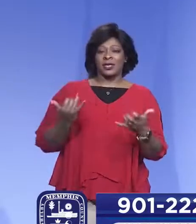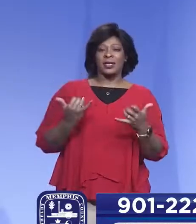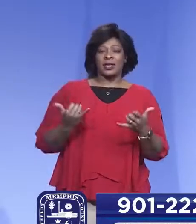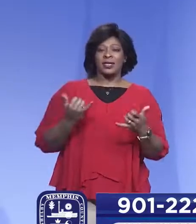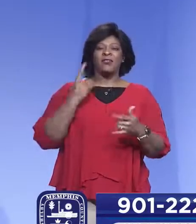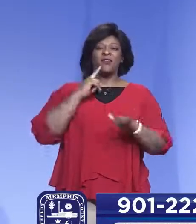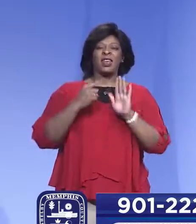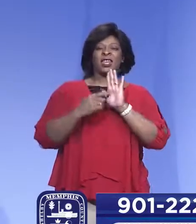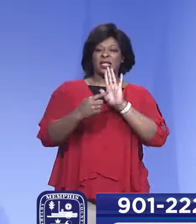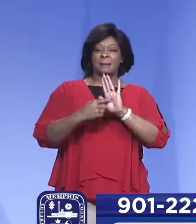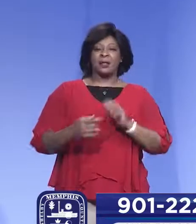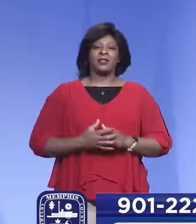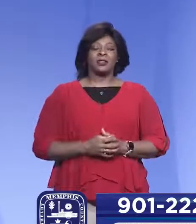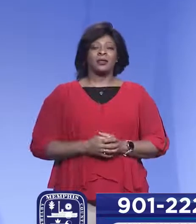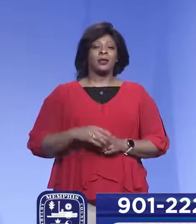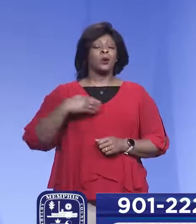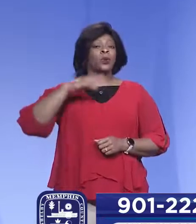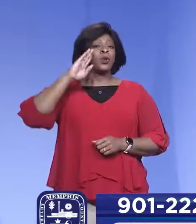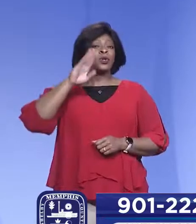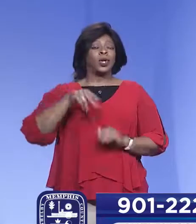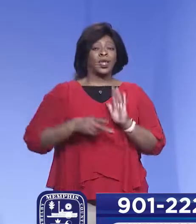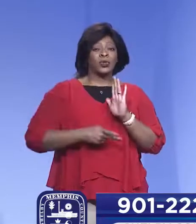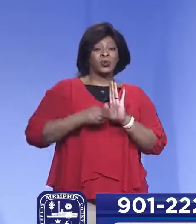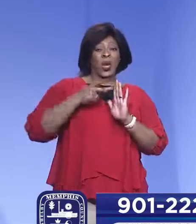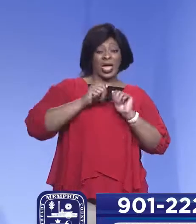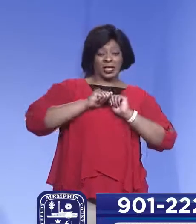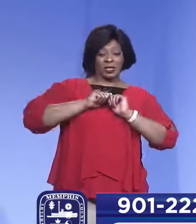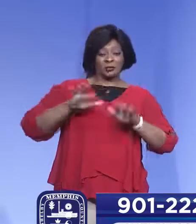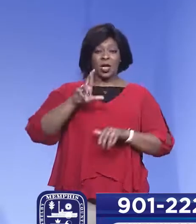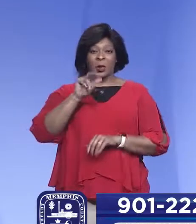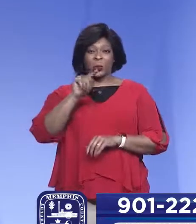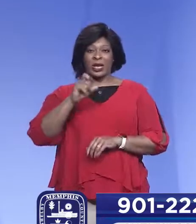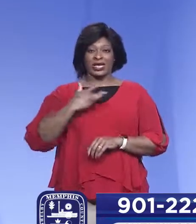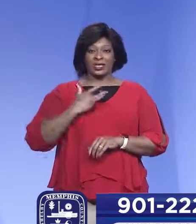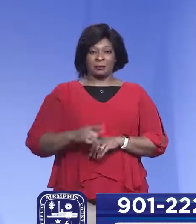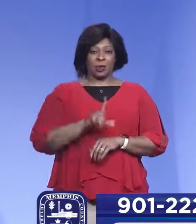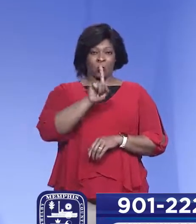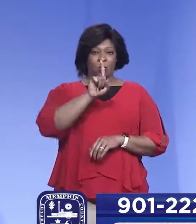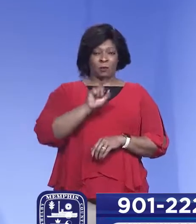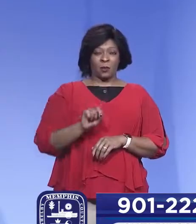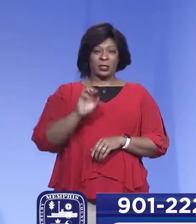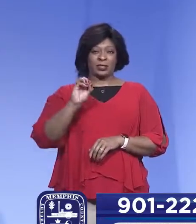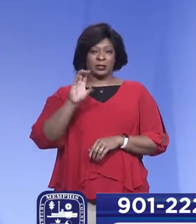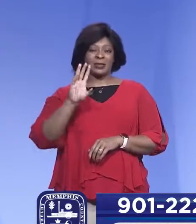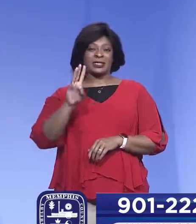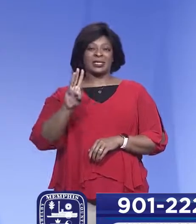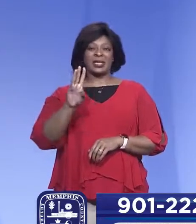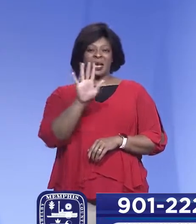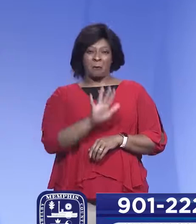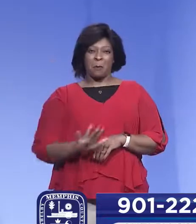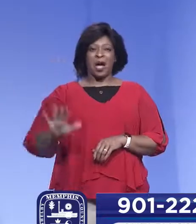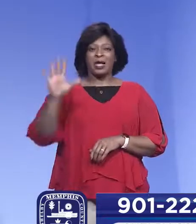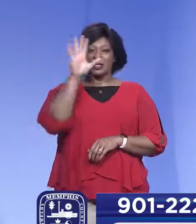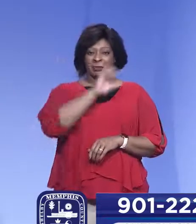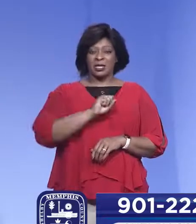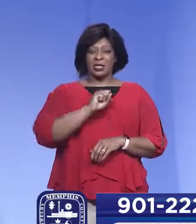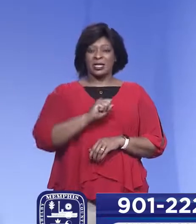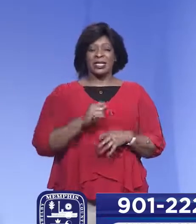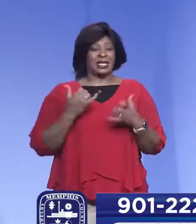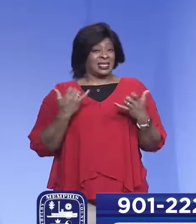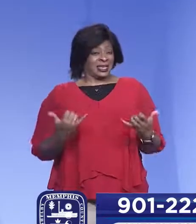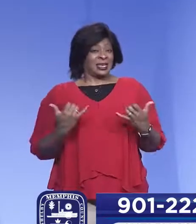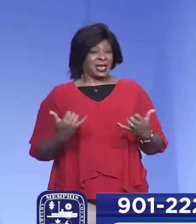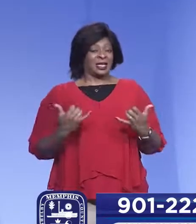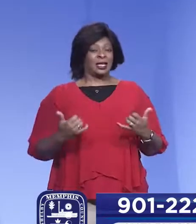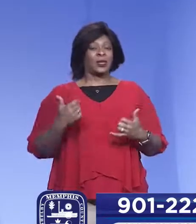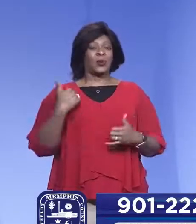an example, we know that the reproductive rate is 1.06 approximately. And so today